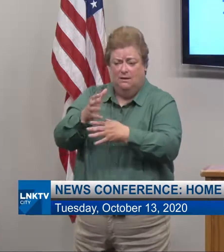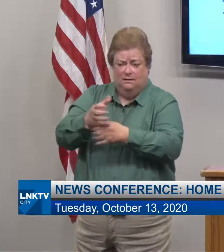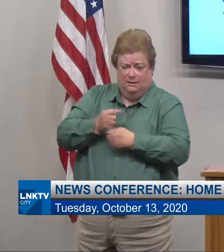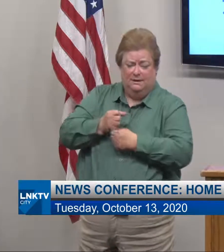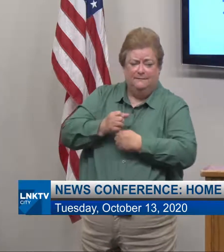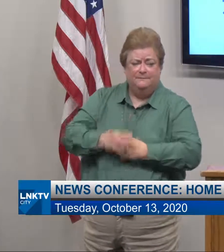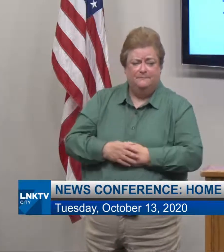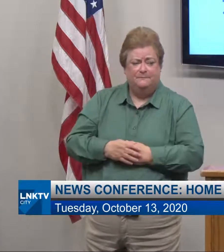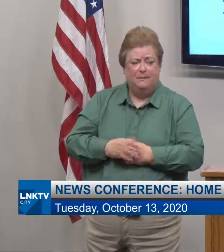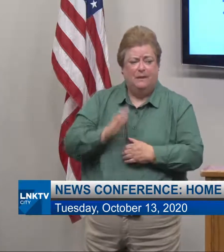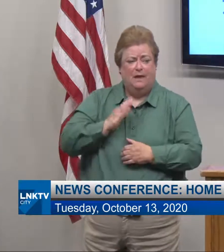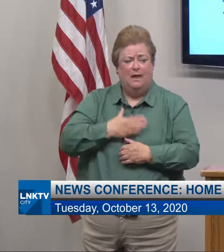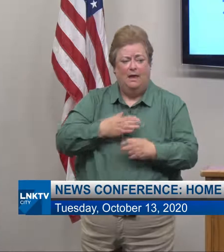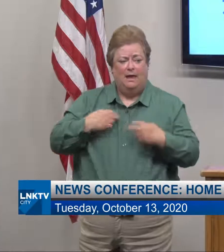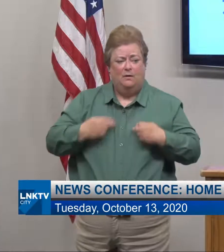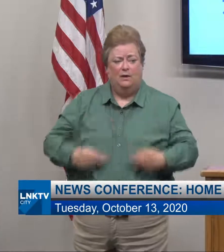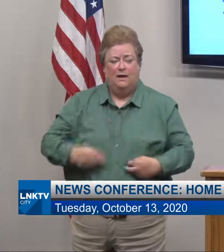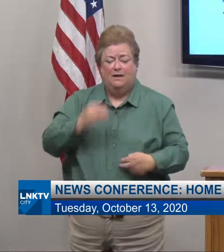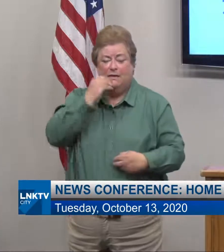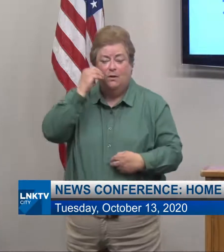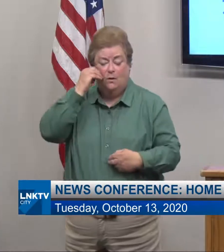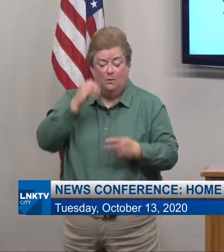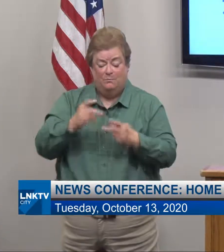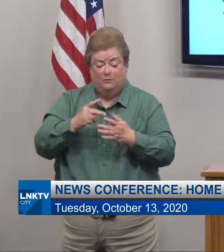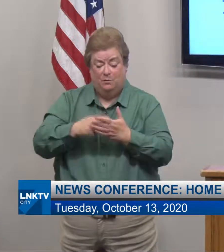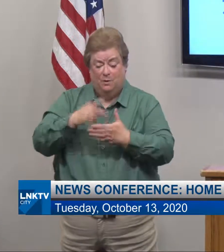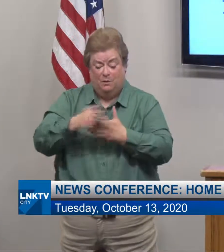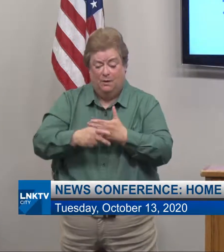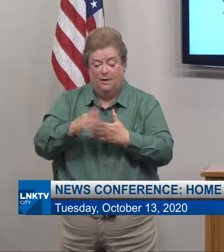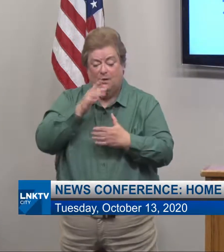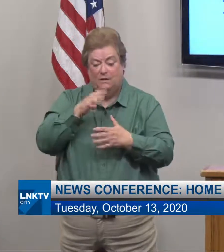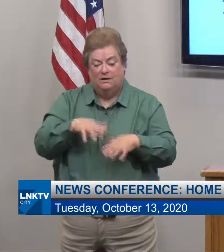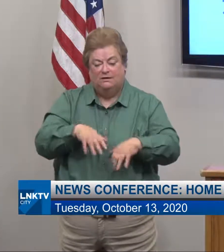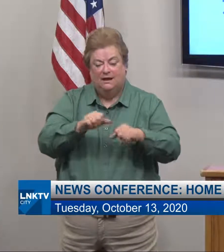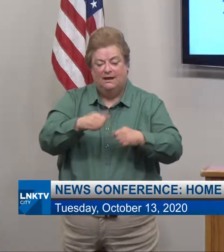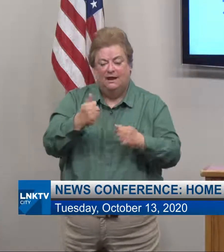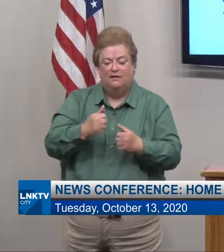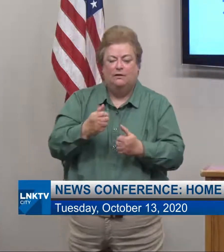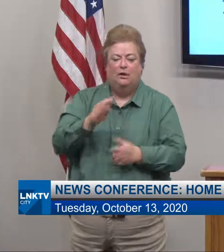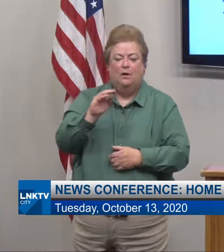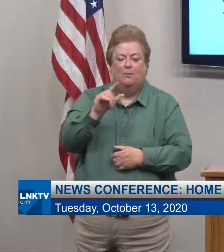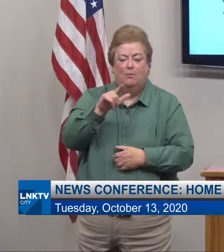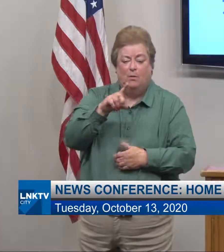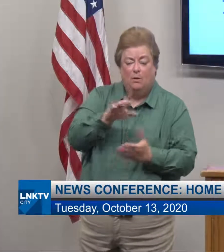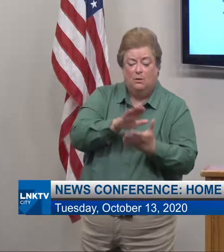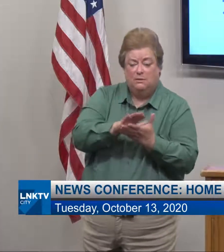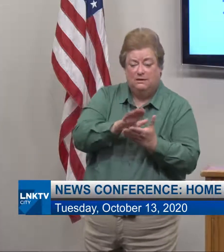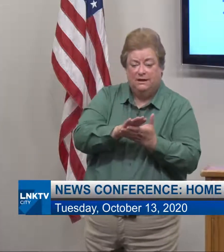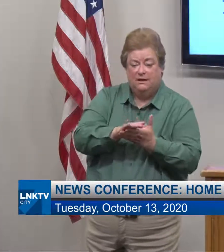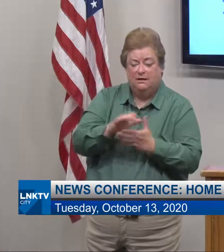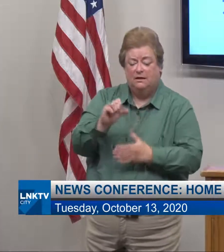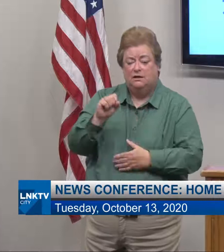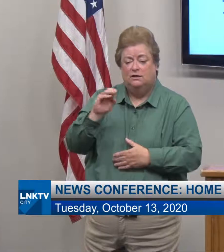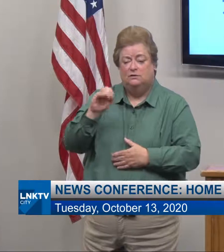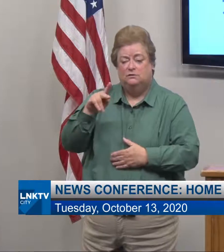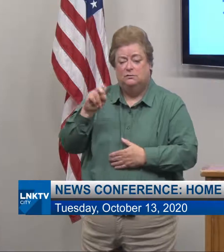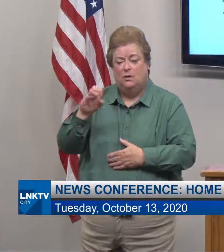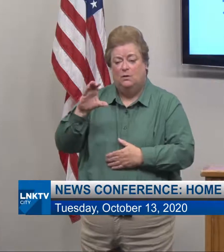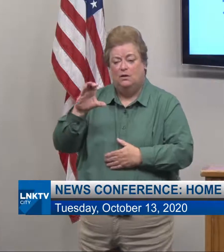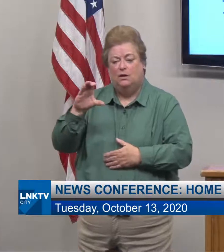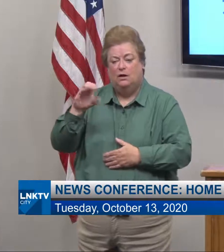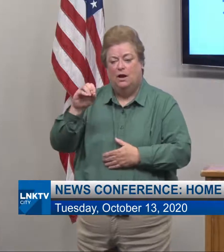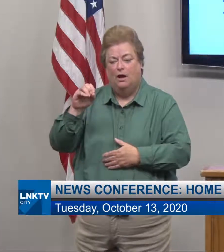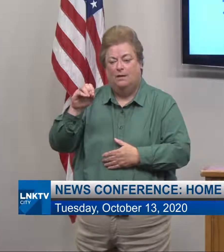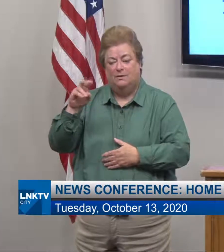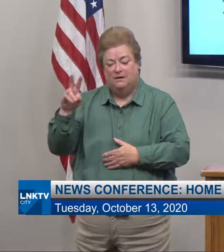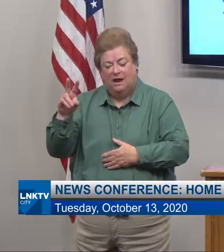our Healthy Homes program will address other residential hazards, such as mold cleanup, smoke and carbon monoxide detector checks